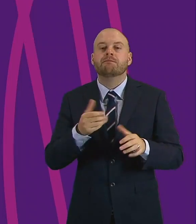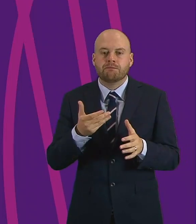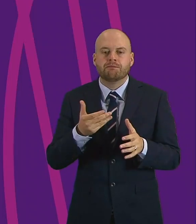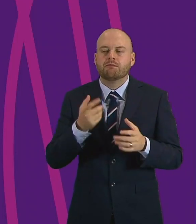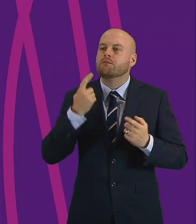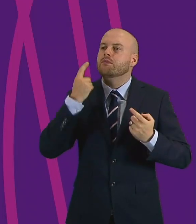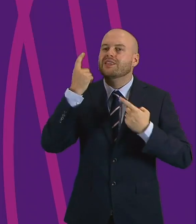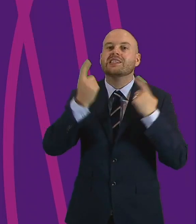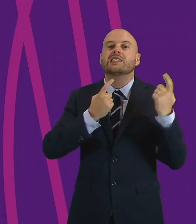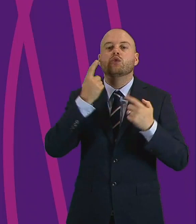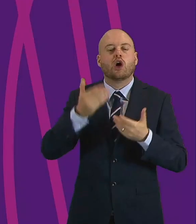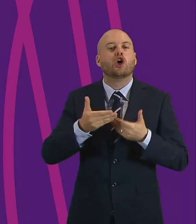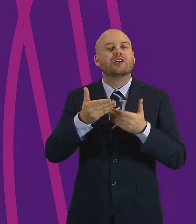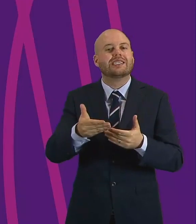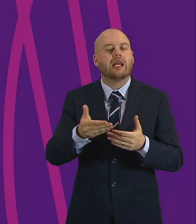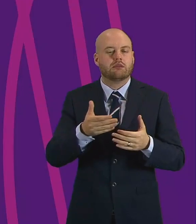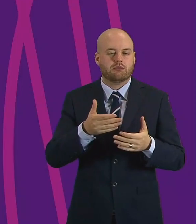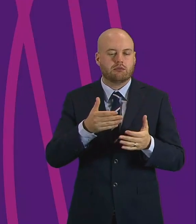legislative consent motion